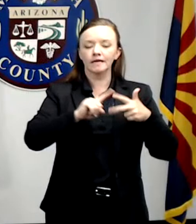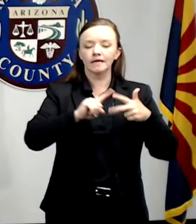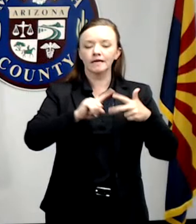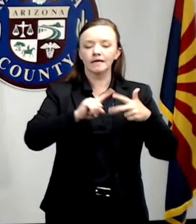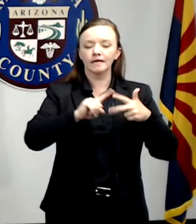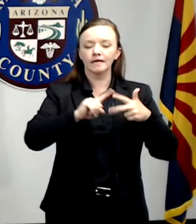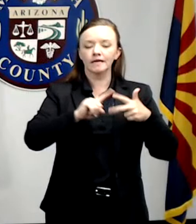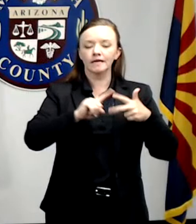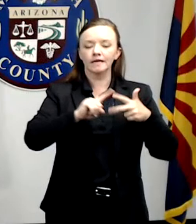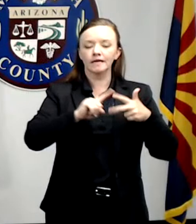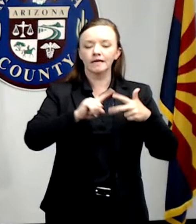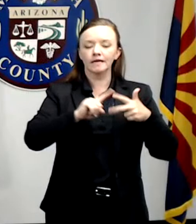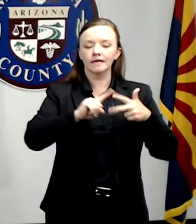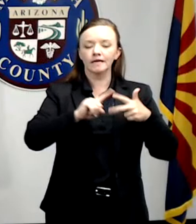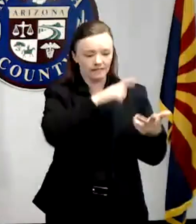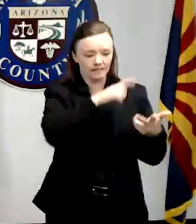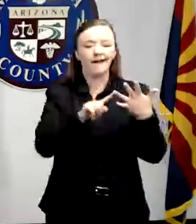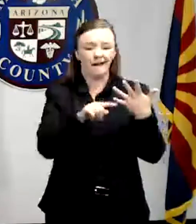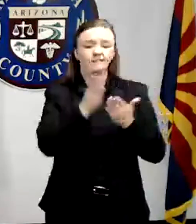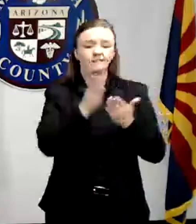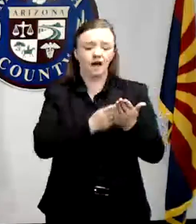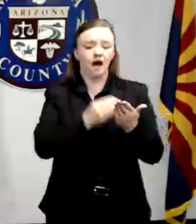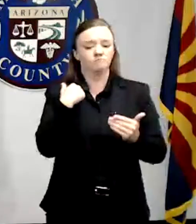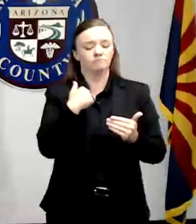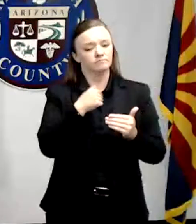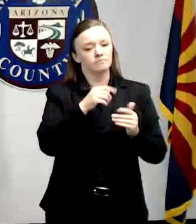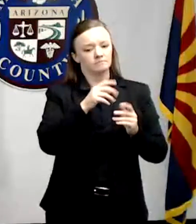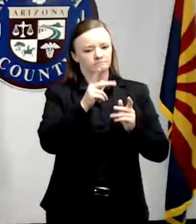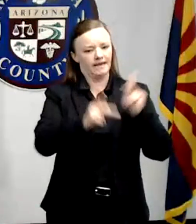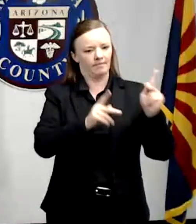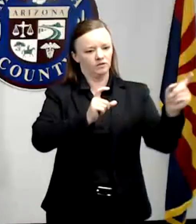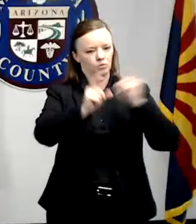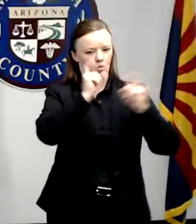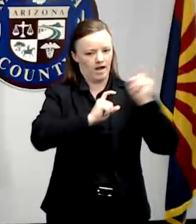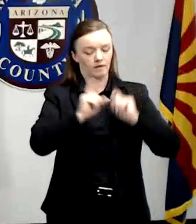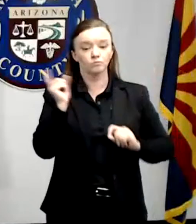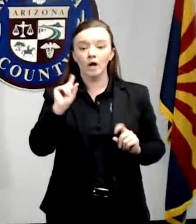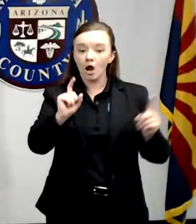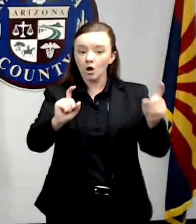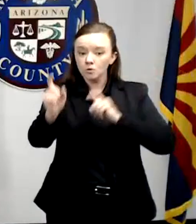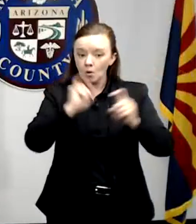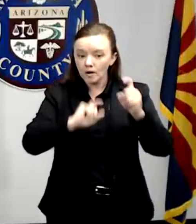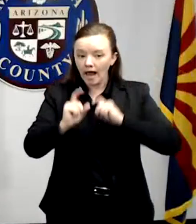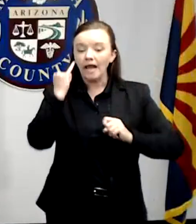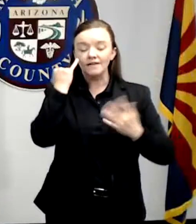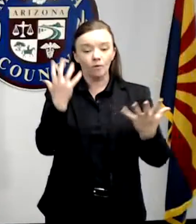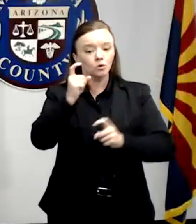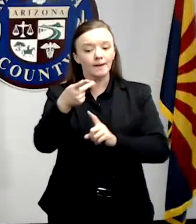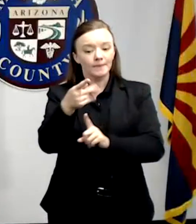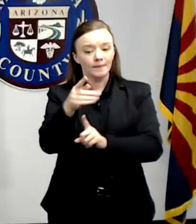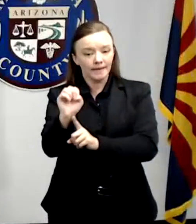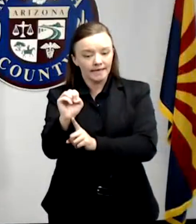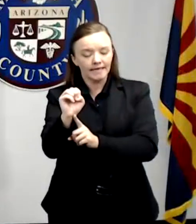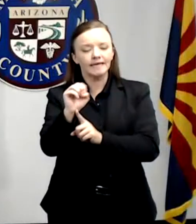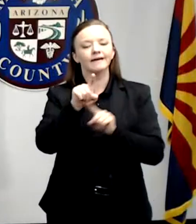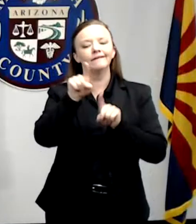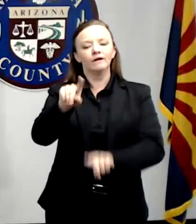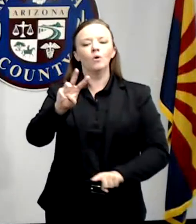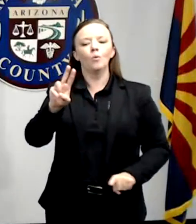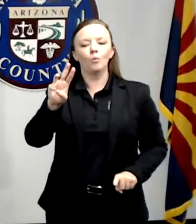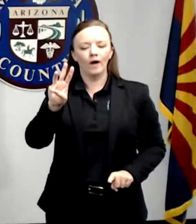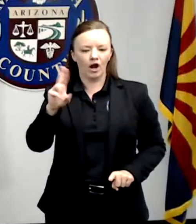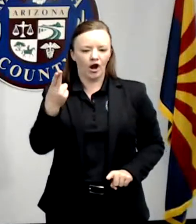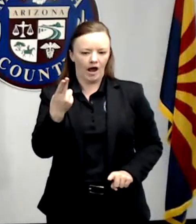Where to donate? If you have personal protective equipment to donate, you may drop items off at the donations warehouse at the